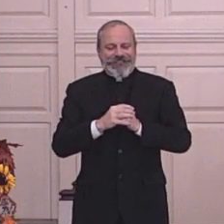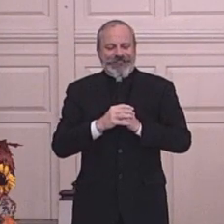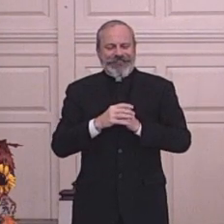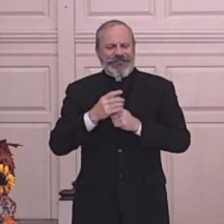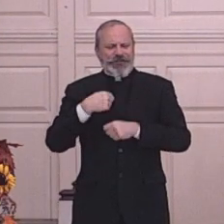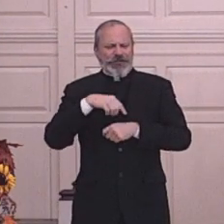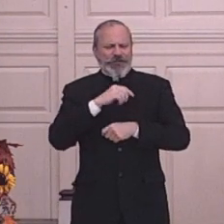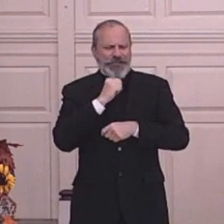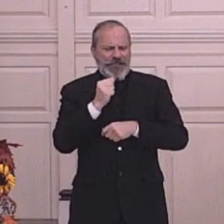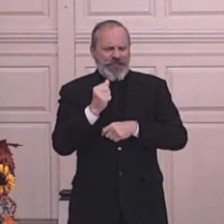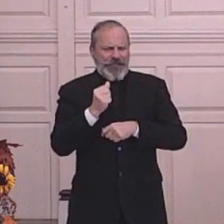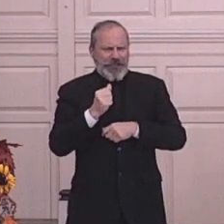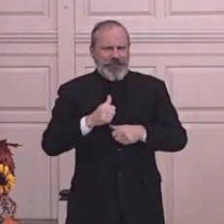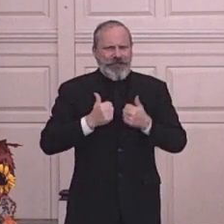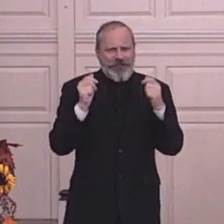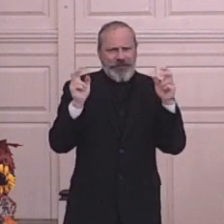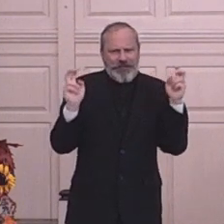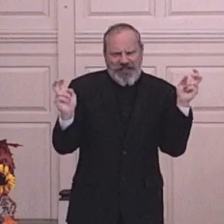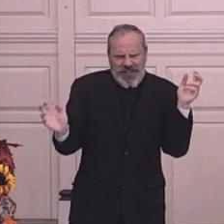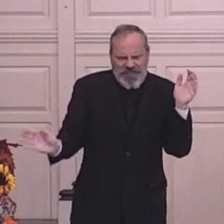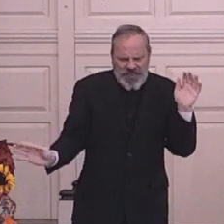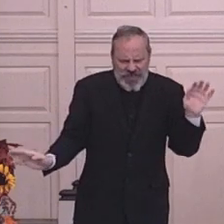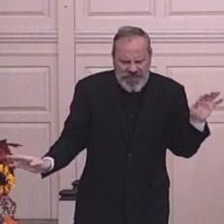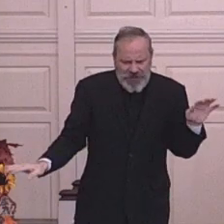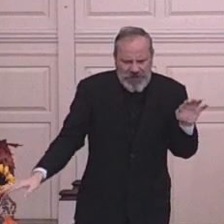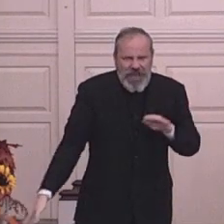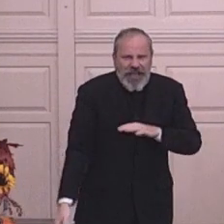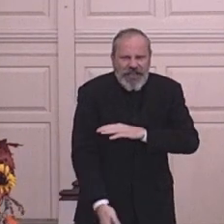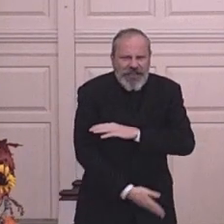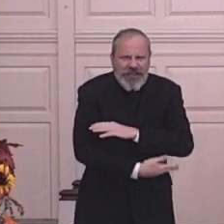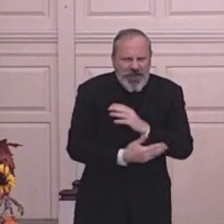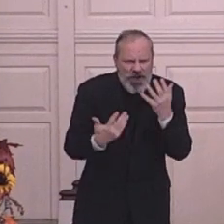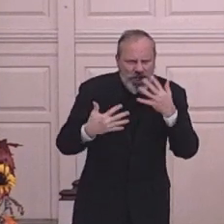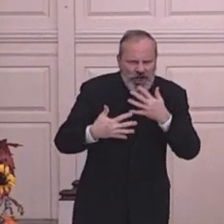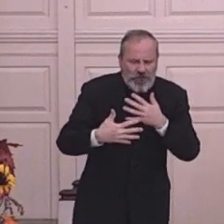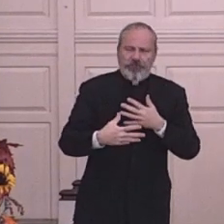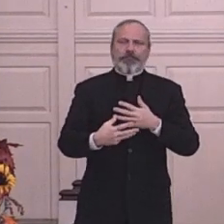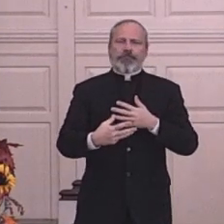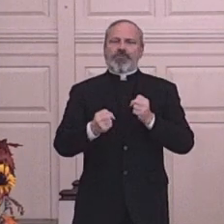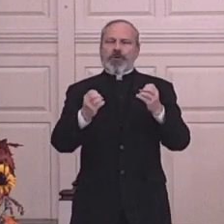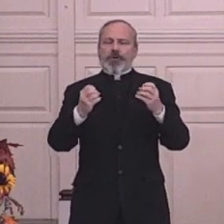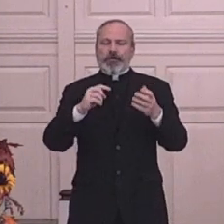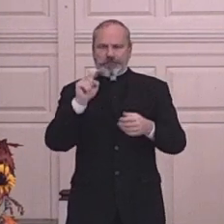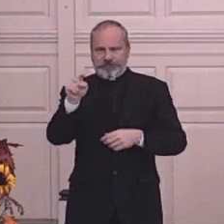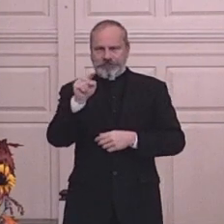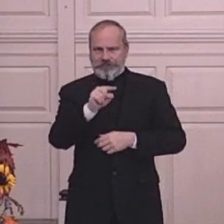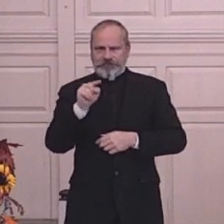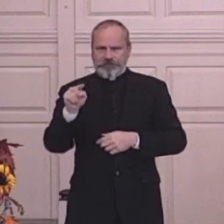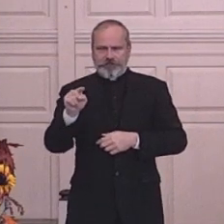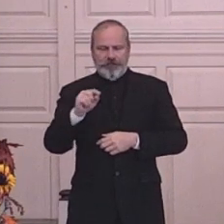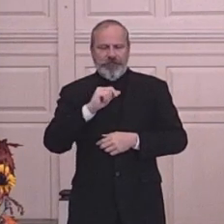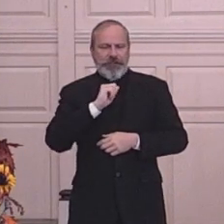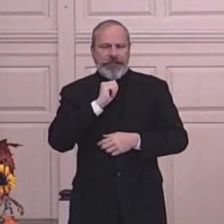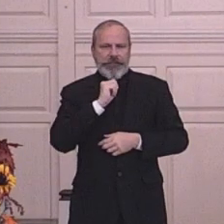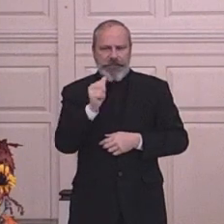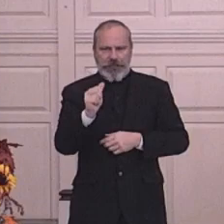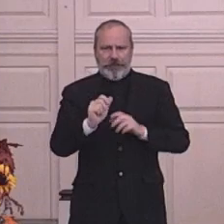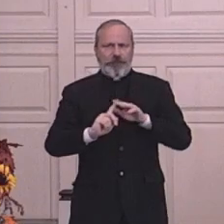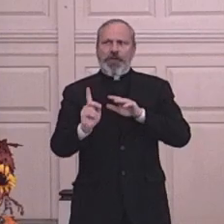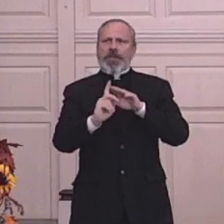We are not of the night or of darkness. Therefore, let us not sleep as the rest